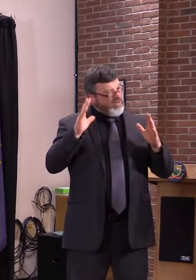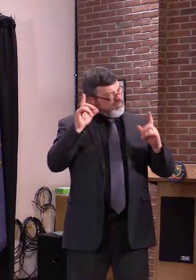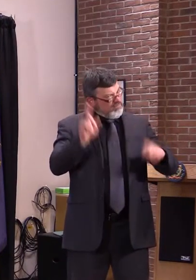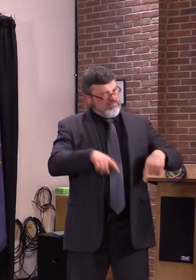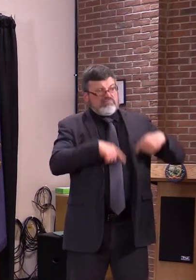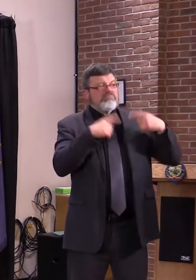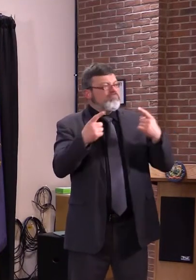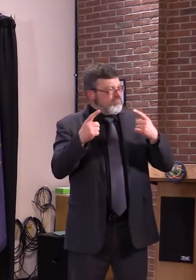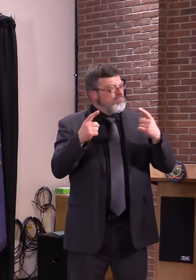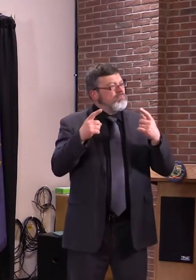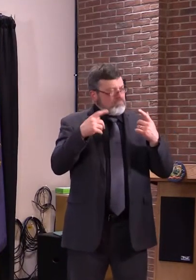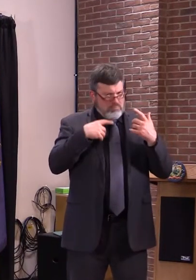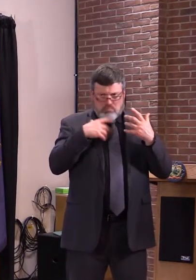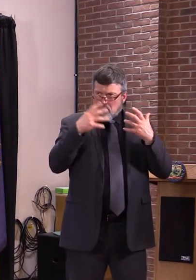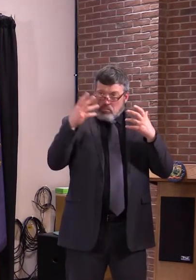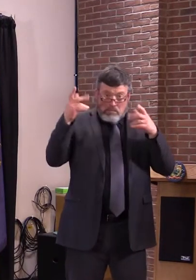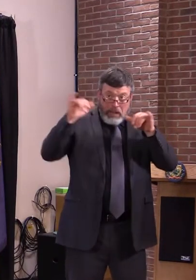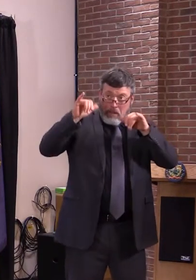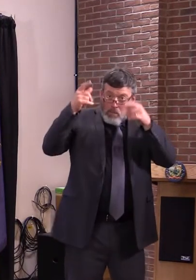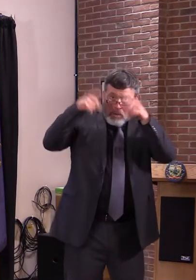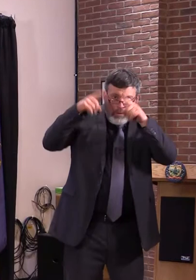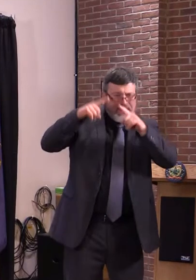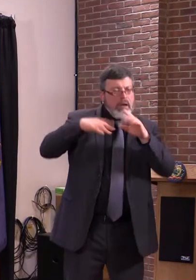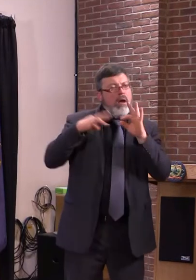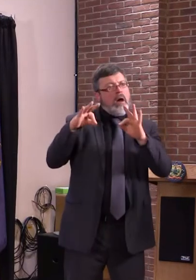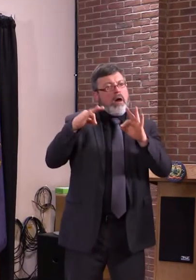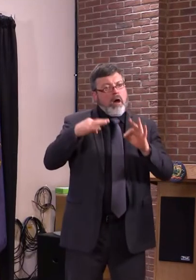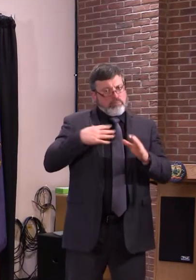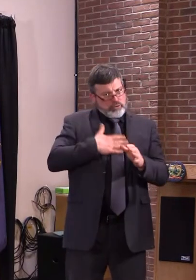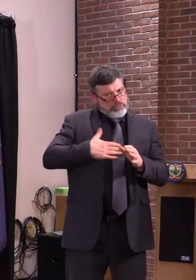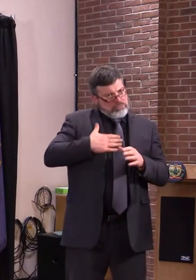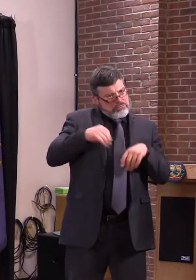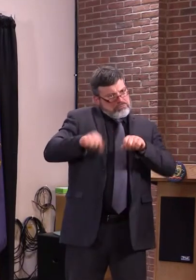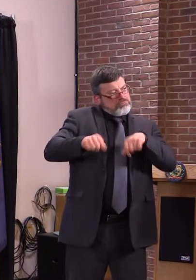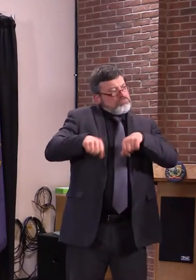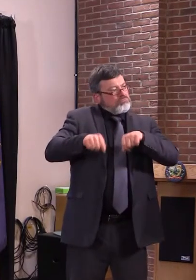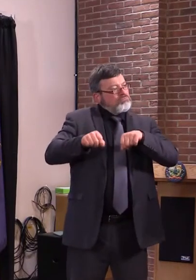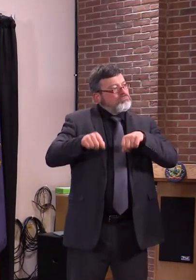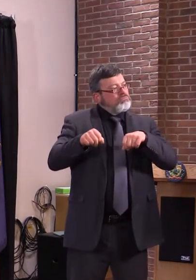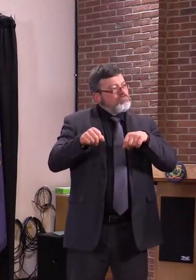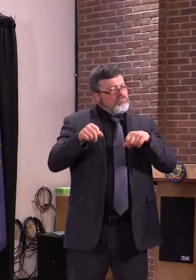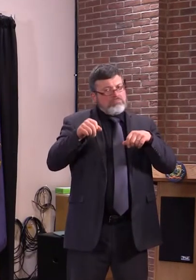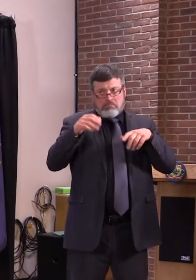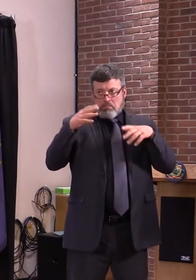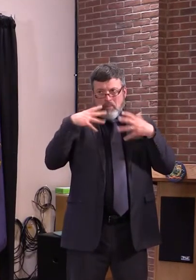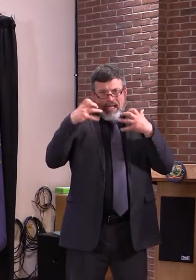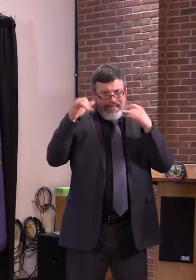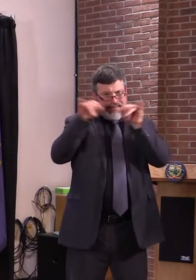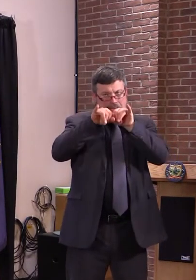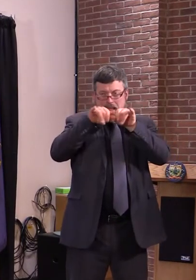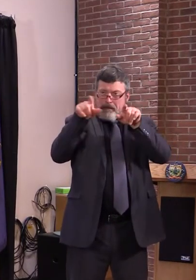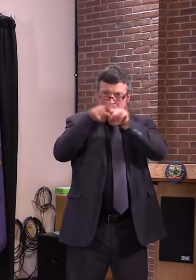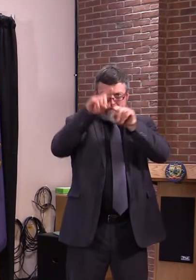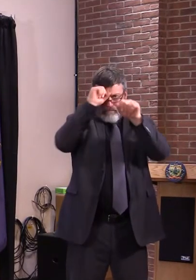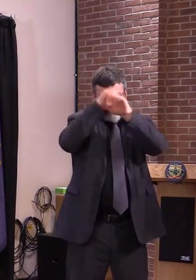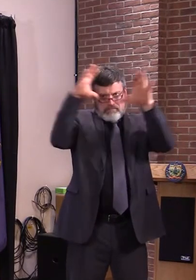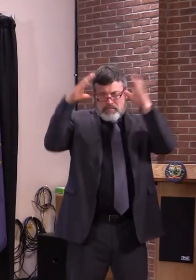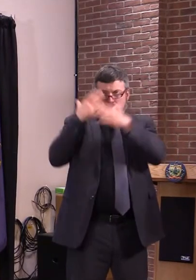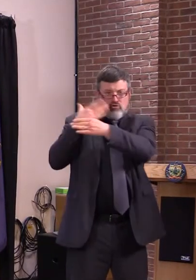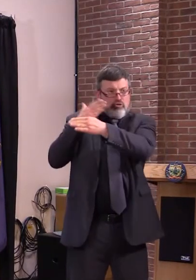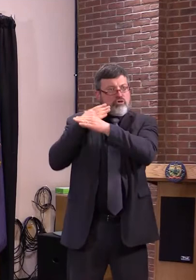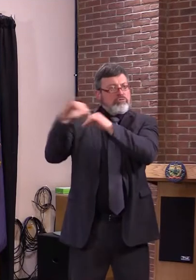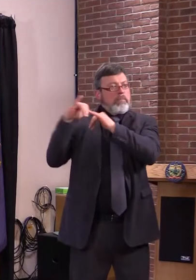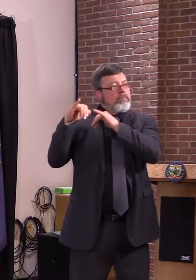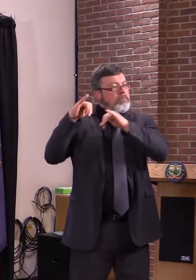those efforts and the fact that we have many shared priorities. Despite those shared priorities, however, we continue to